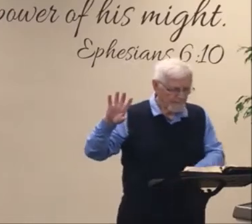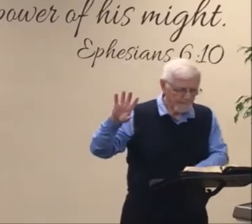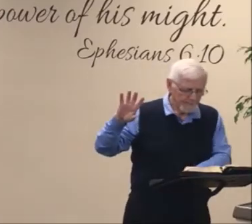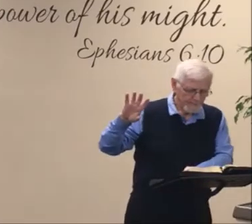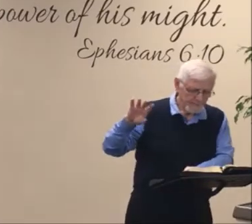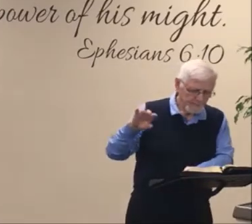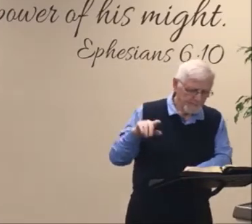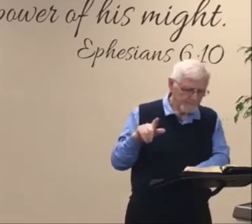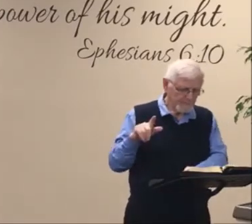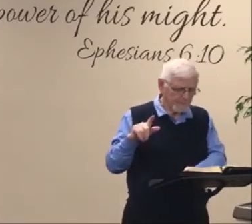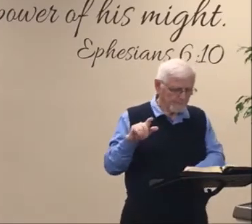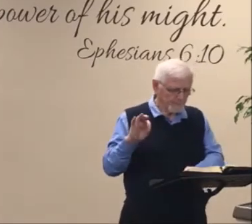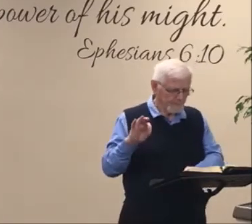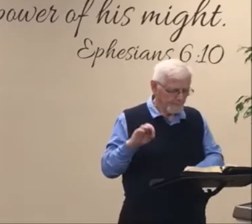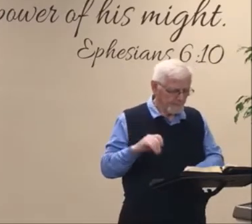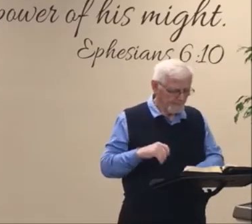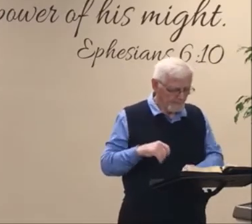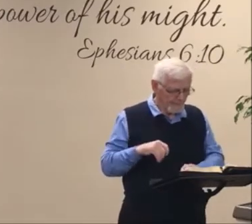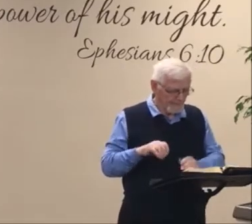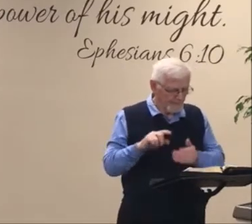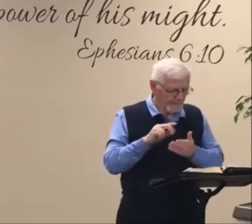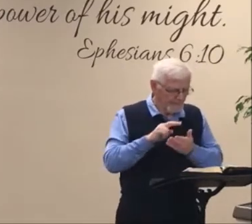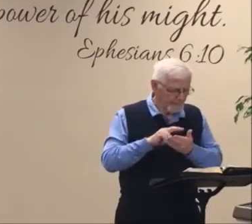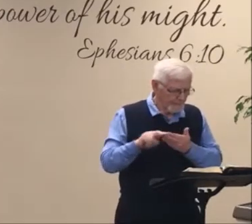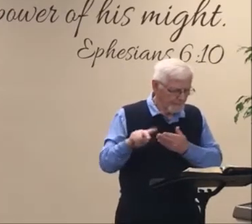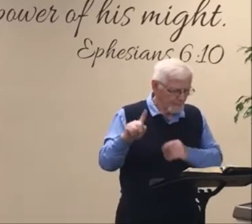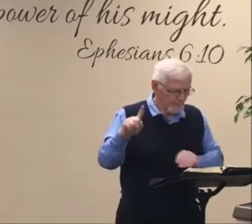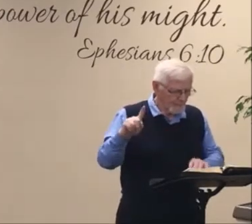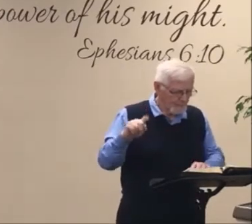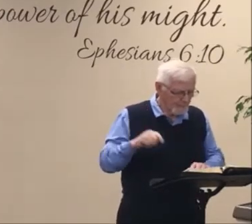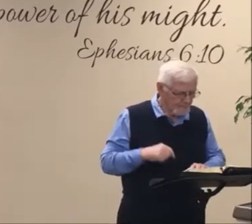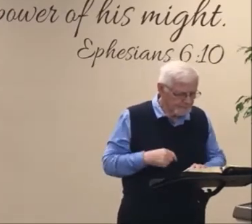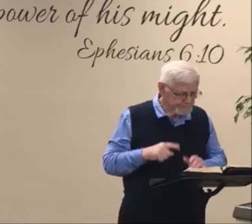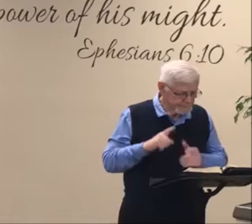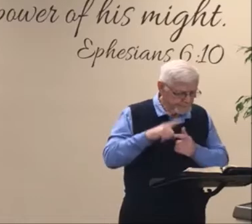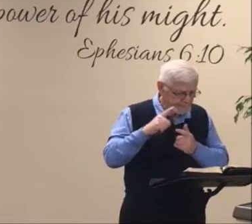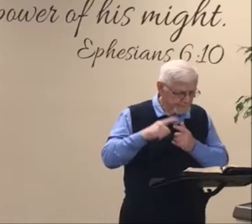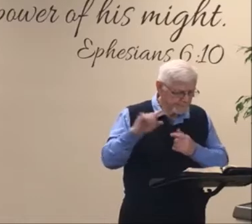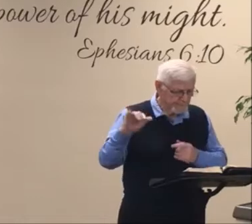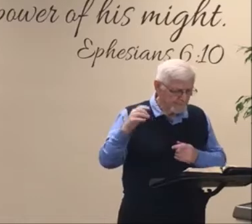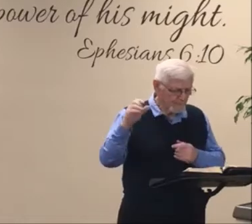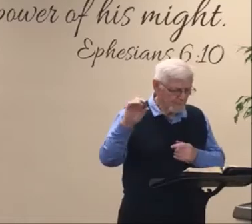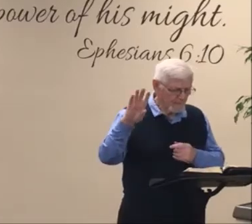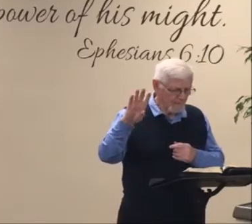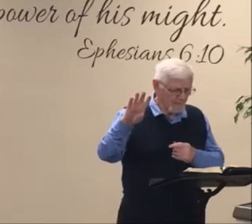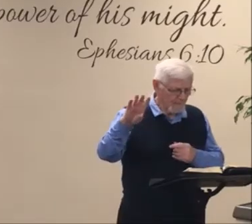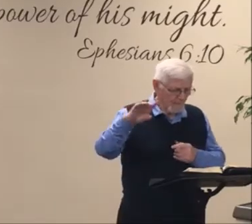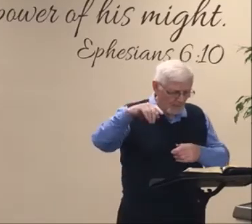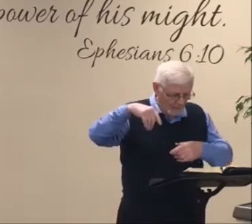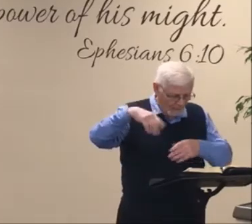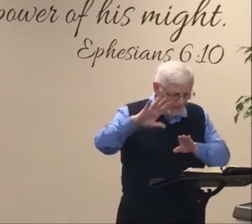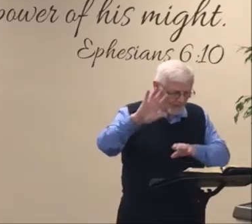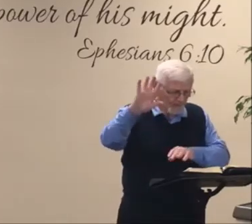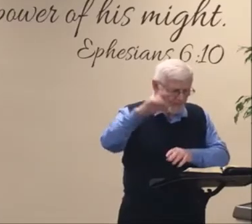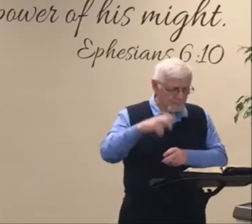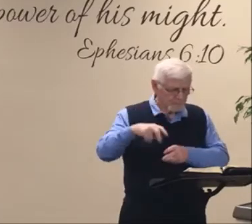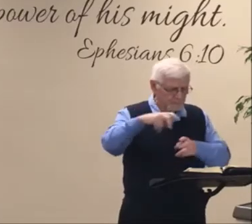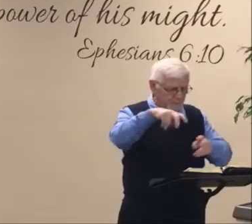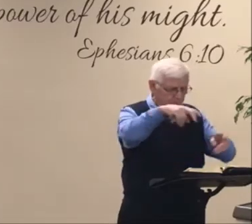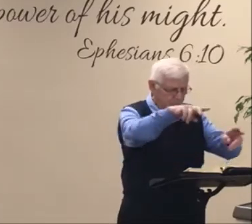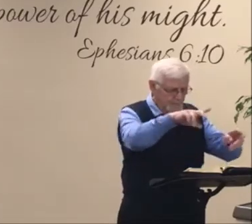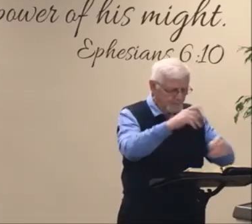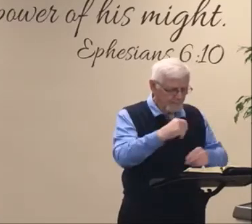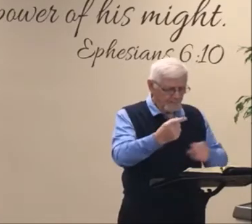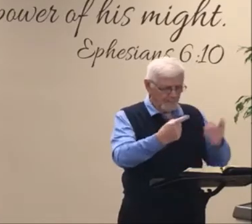Genesis 29 in verse 1. It says, then Jacob went on his journey